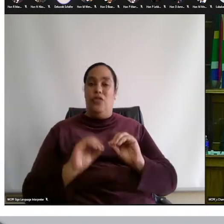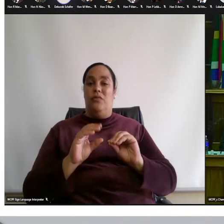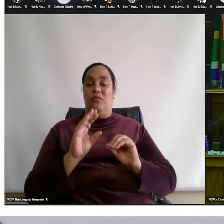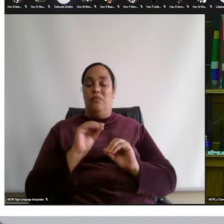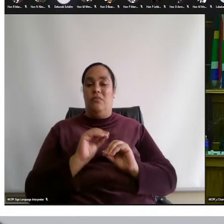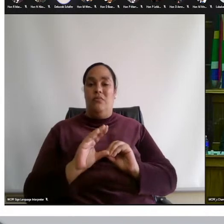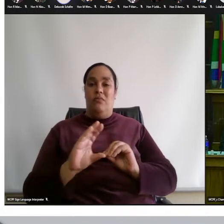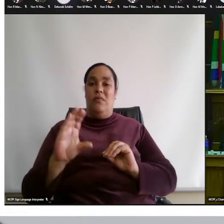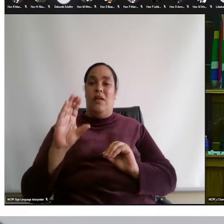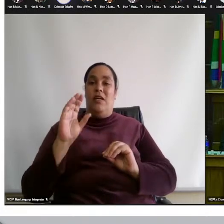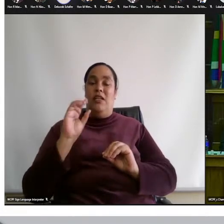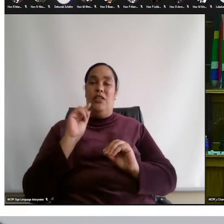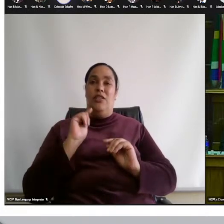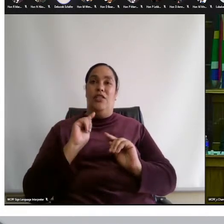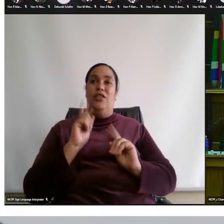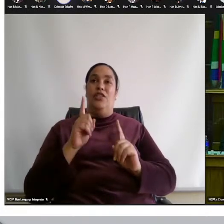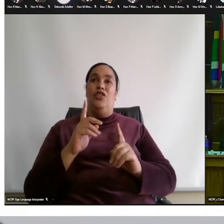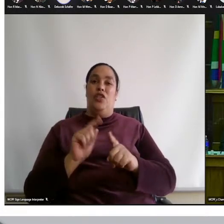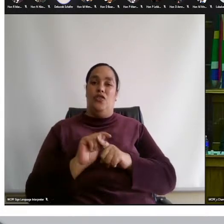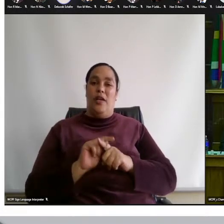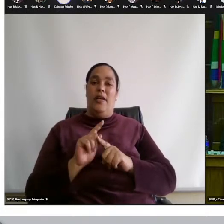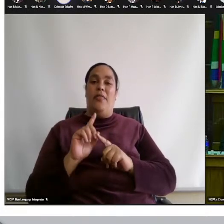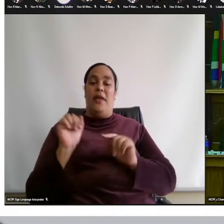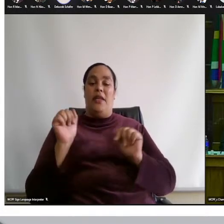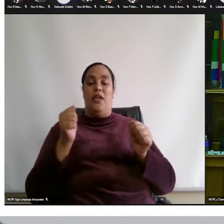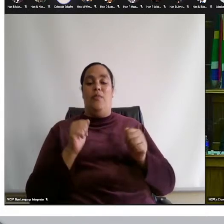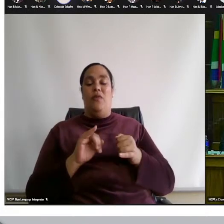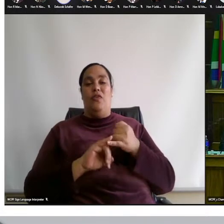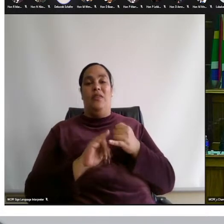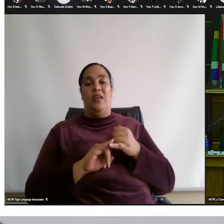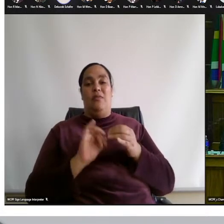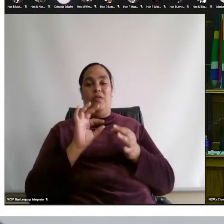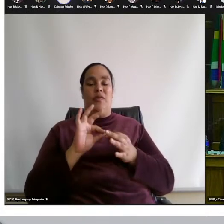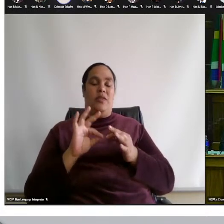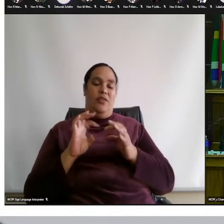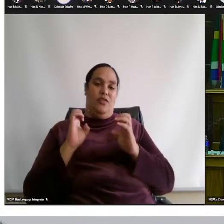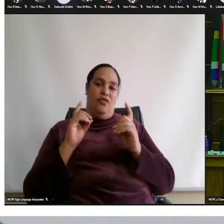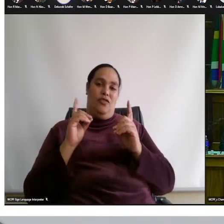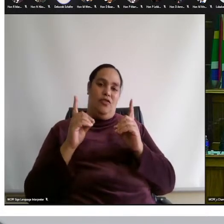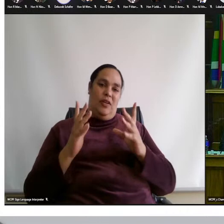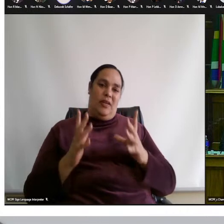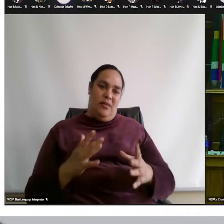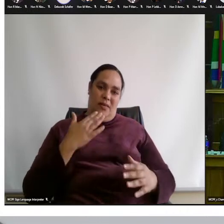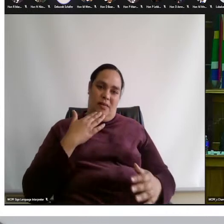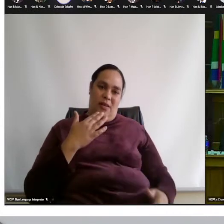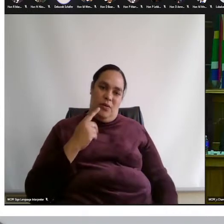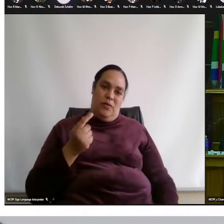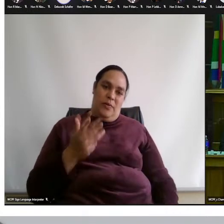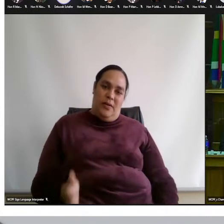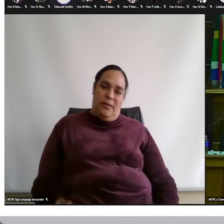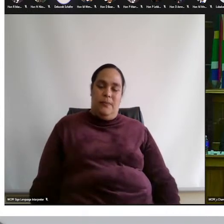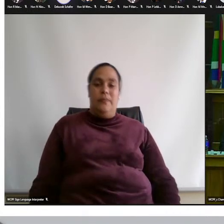towards teacher training rather than the employment of subject-specific educators. Thank you, Speaker.